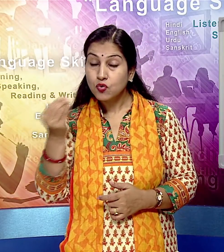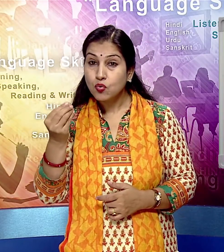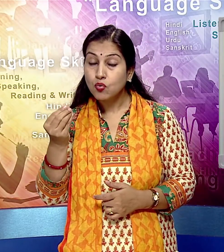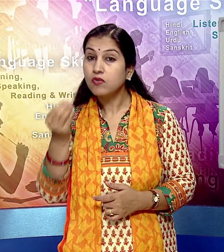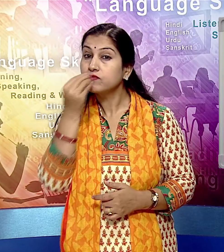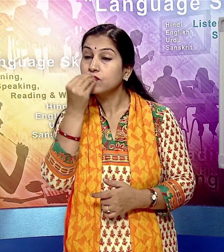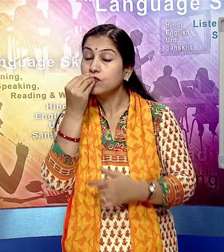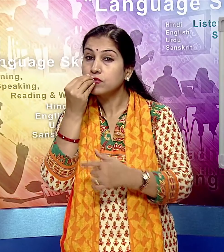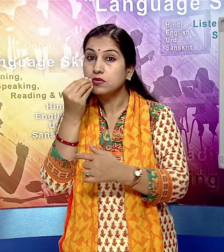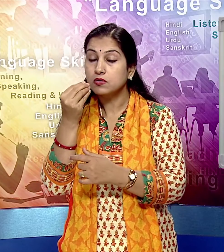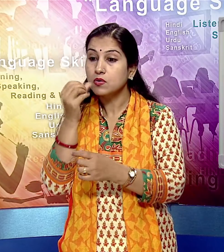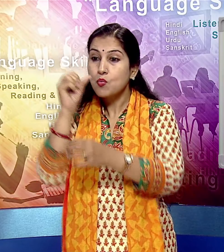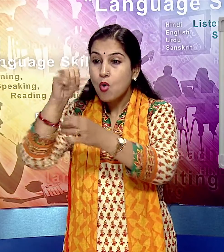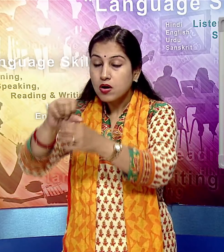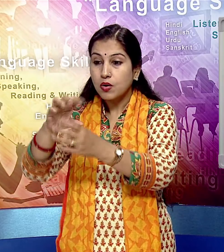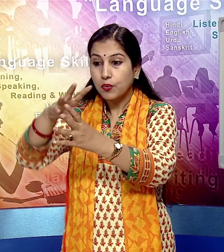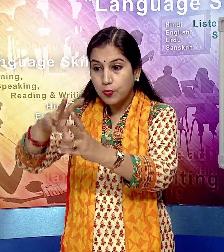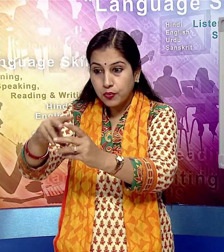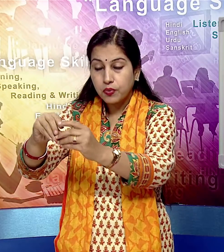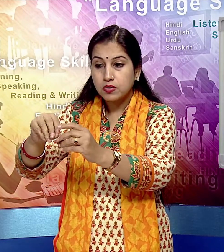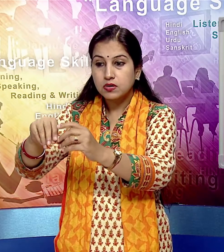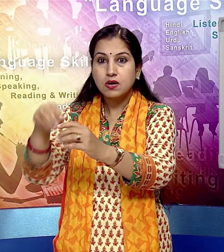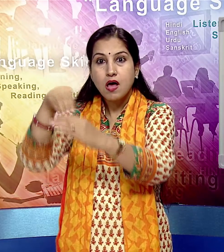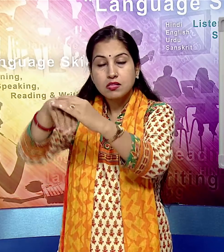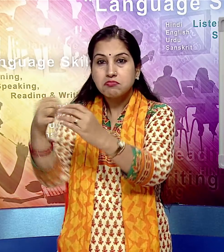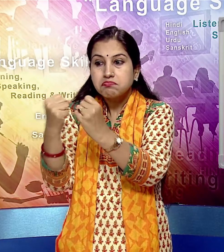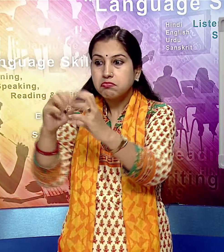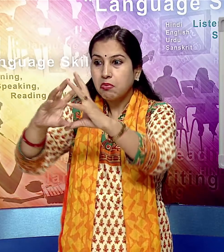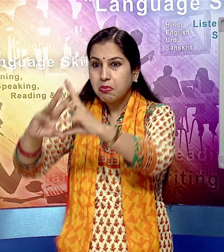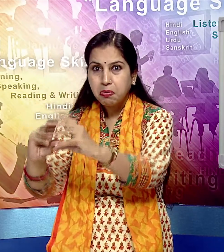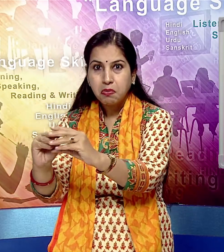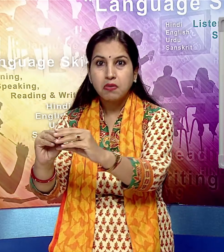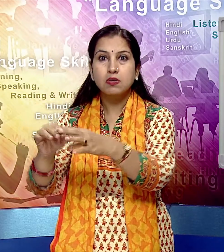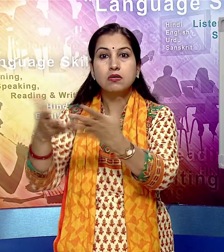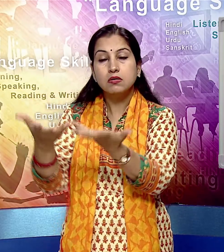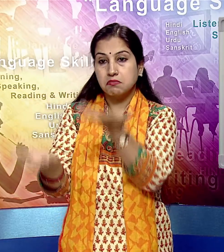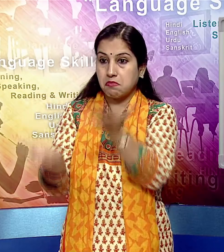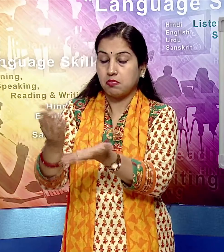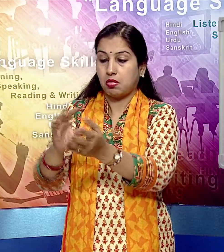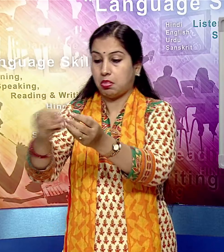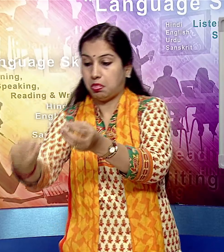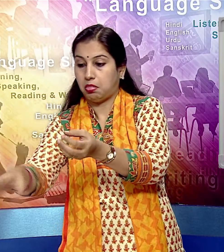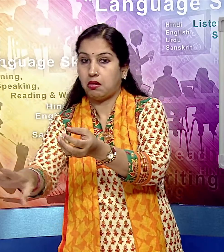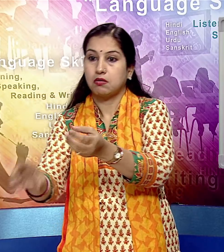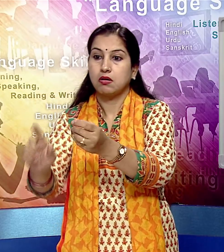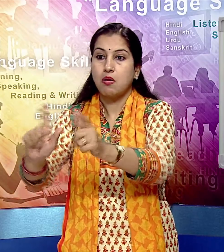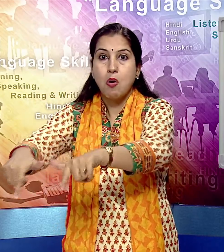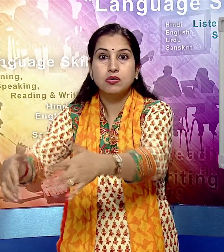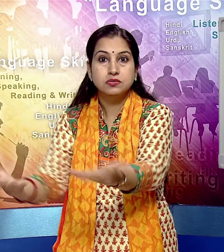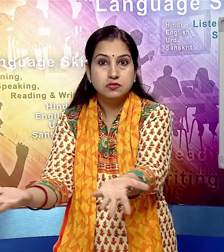water-soluble nutrients. As you know, few nutrients are water-soluble. They can be lost,